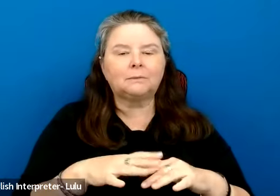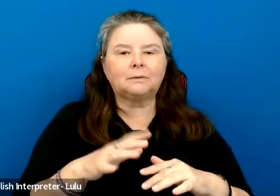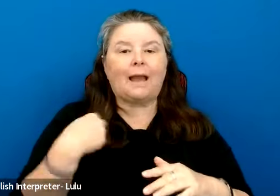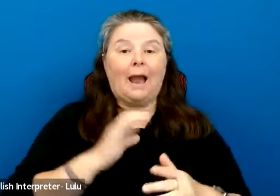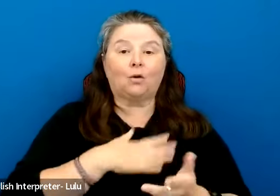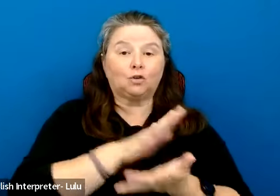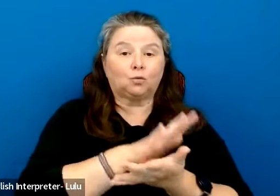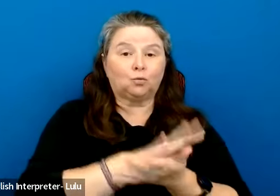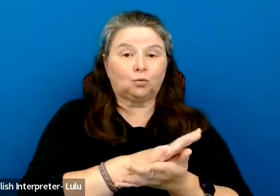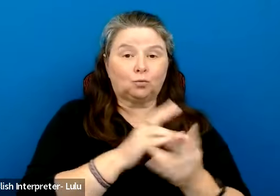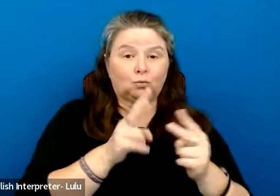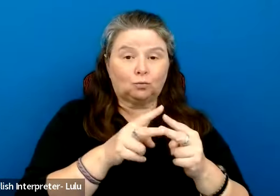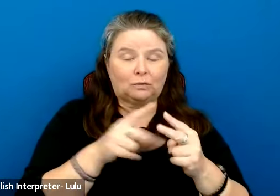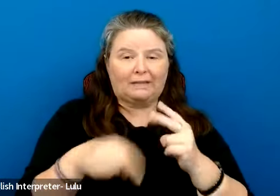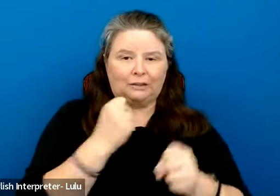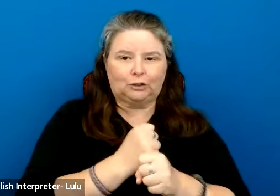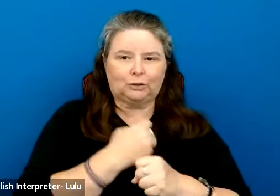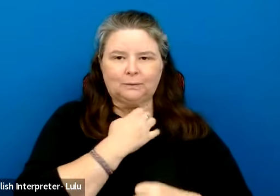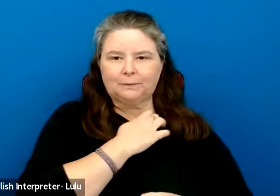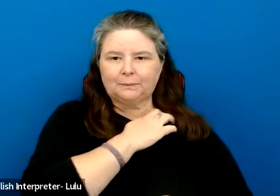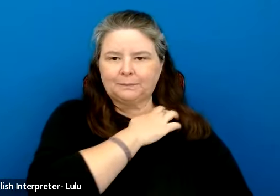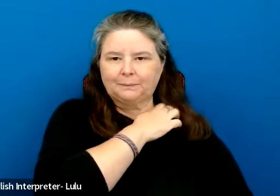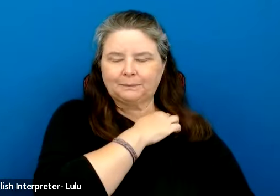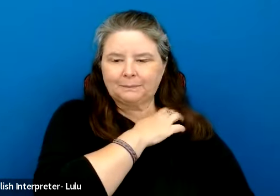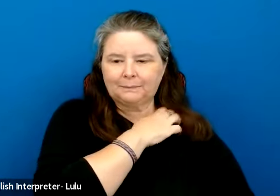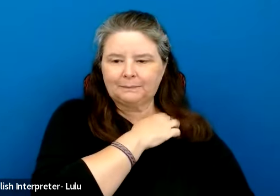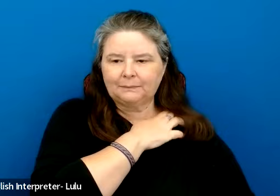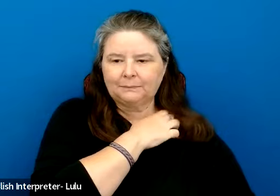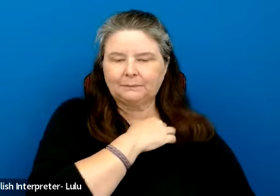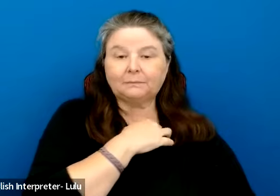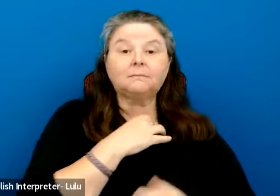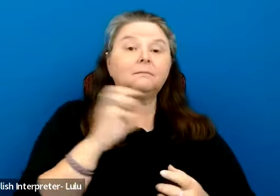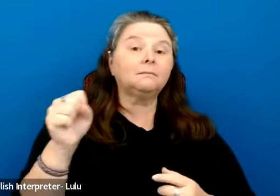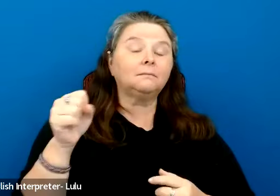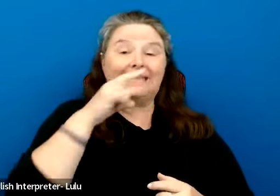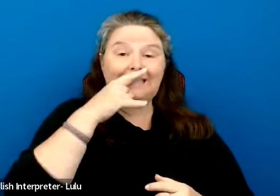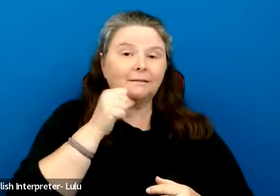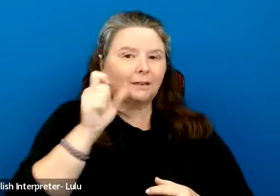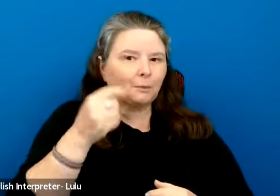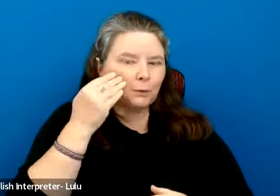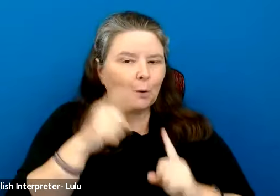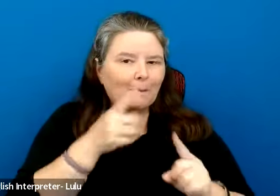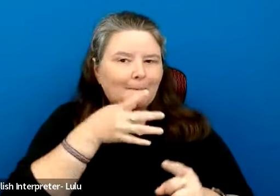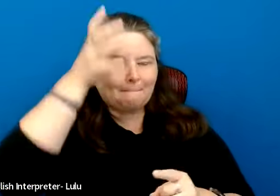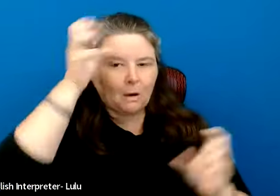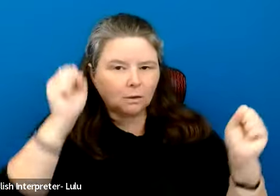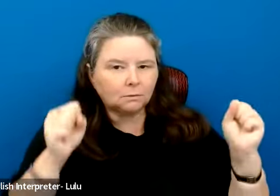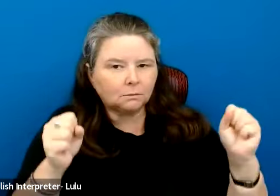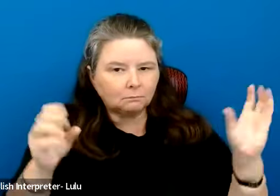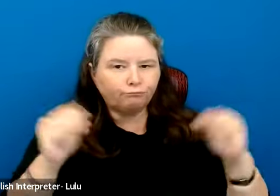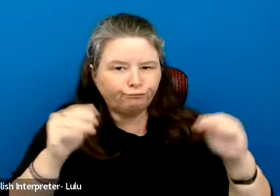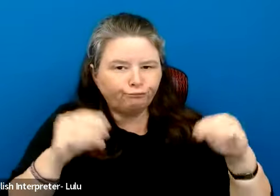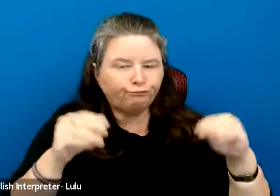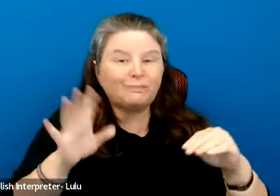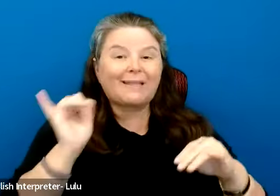year. Thank you, Rosalie. Yeah, so the kids are not supposed to know that the parents are putting them together. So this is where it's